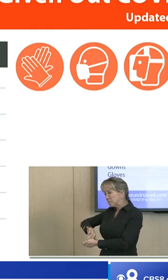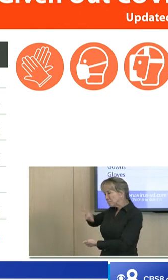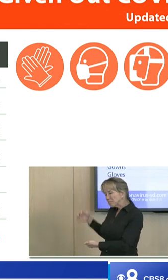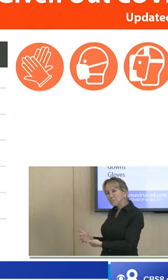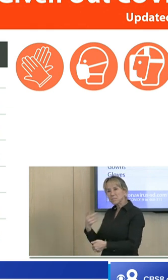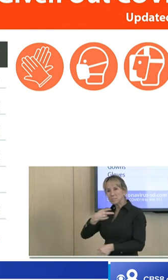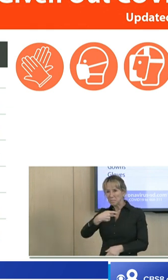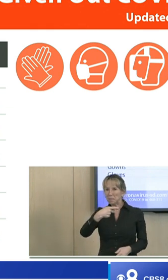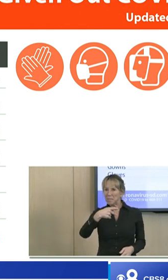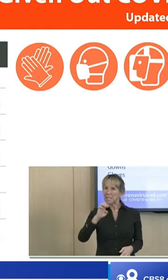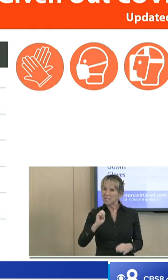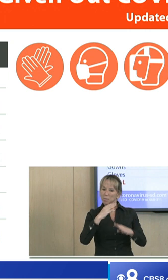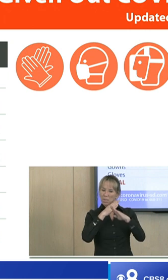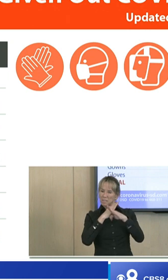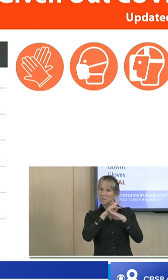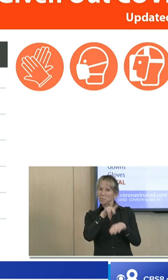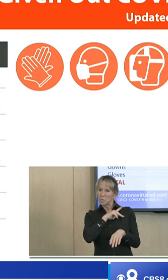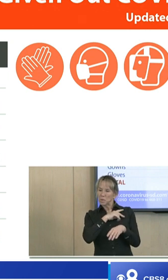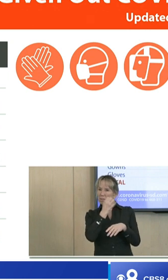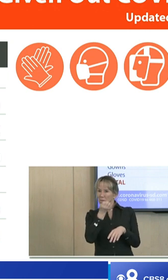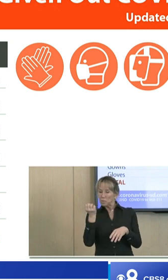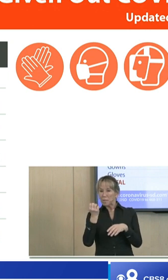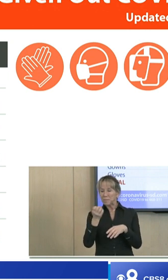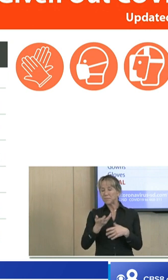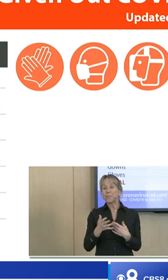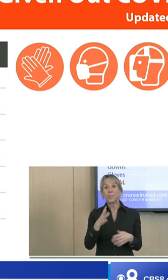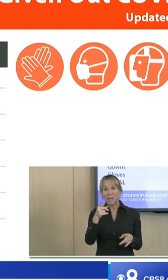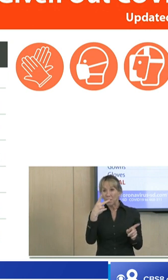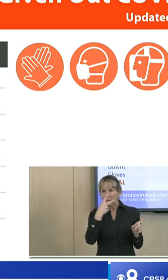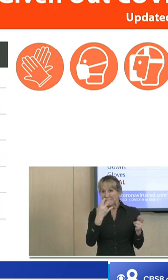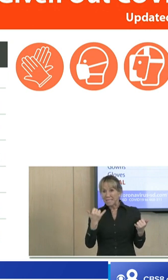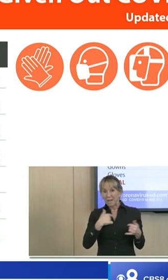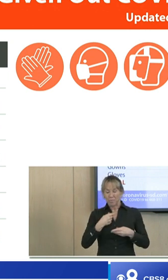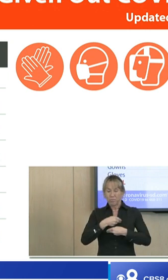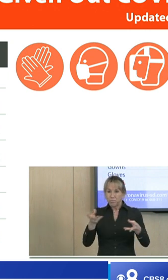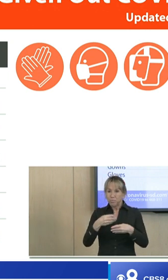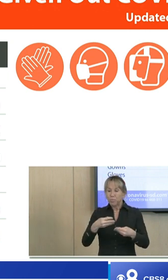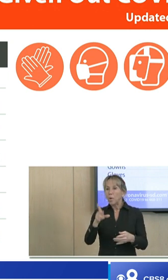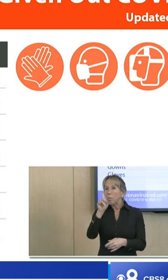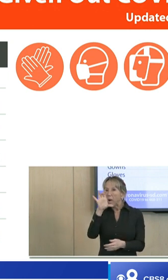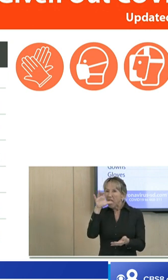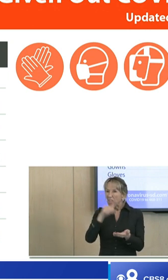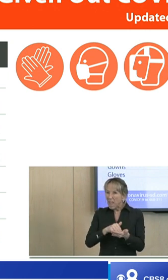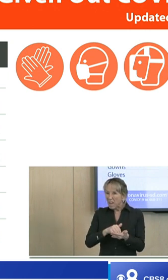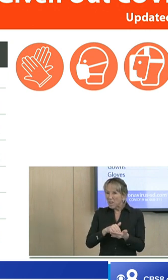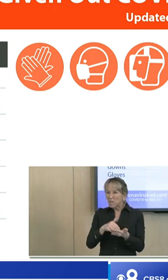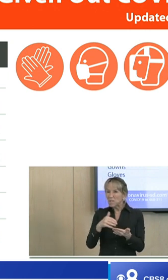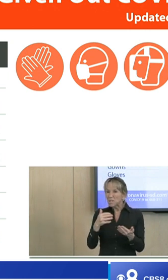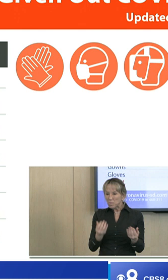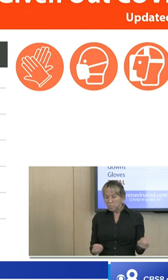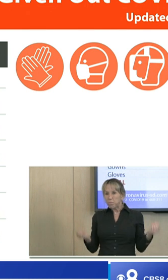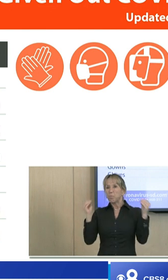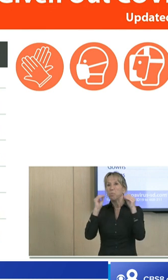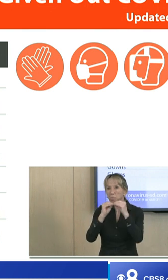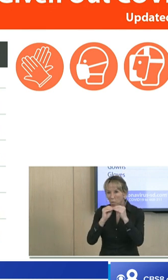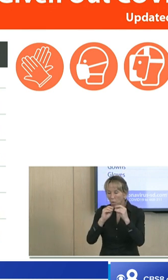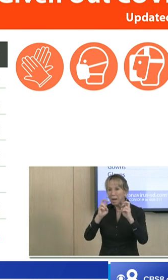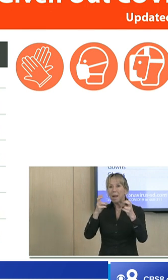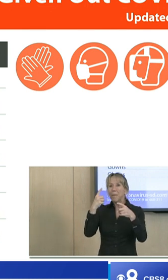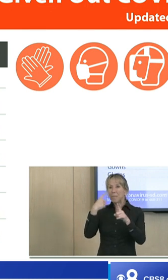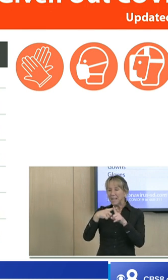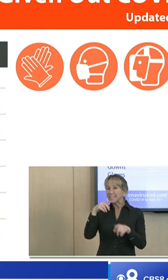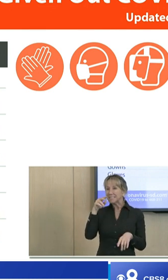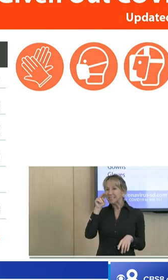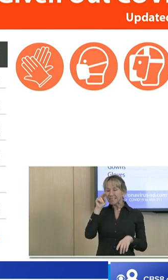whatever we can. You can see in the last 24 hours we've distributed more than 100,000, almost 100,000 more N95